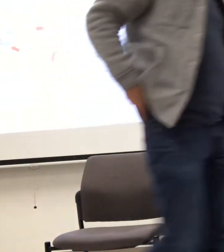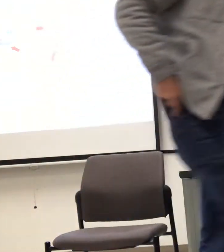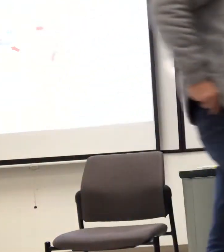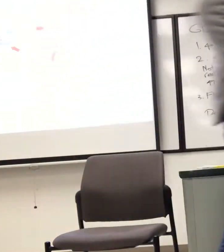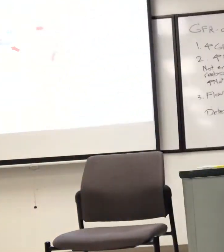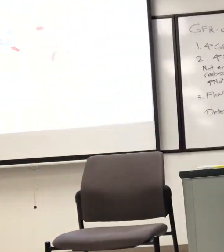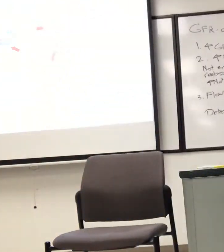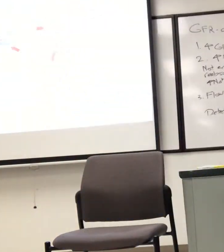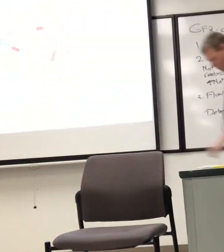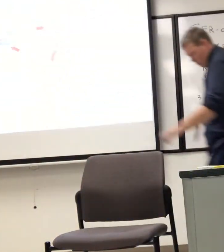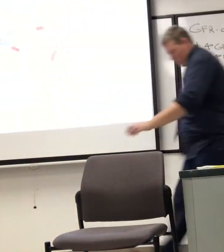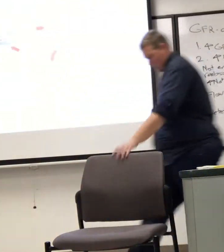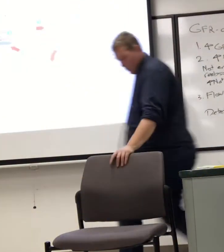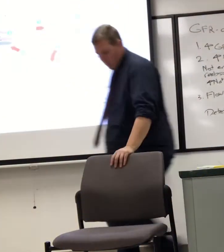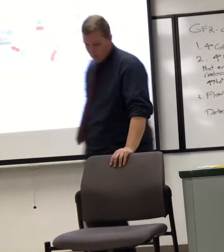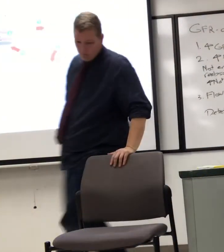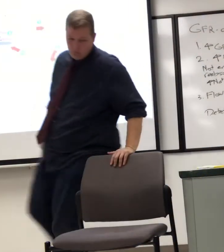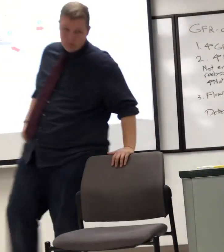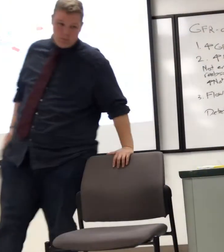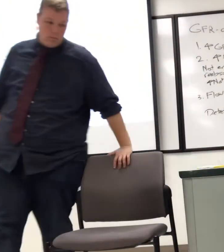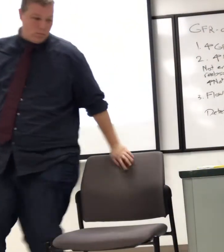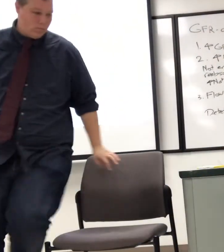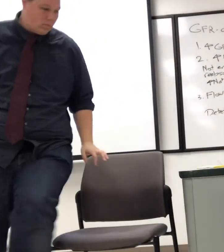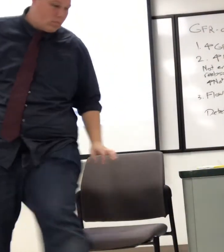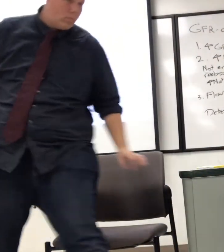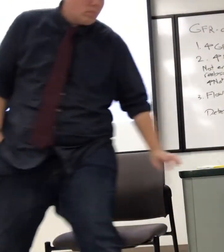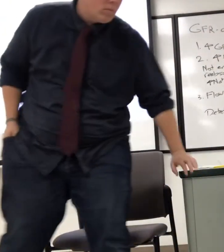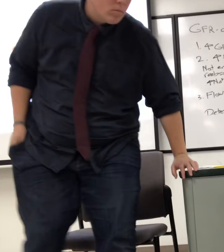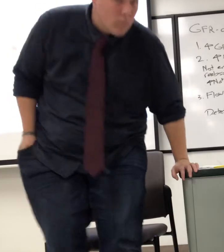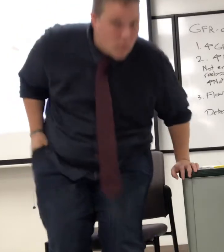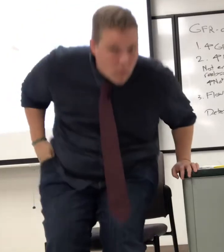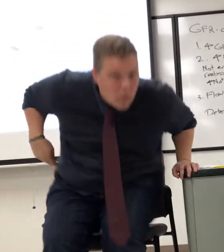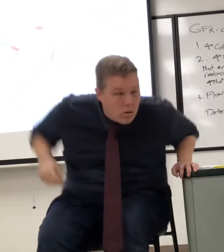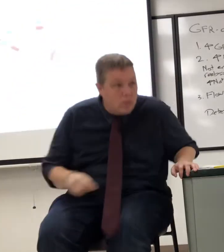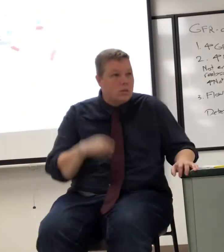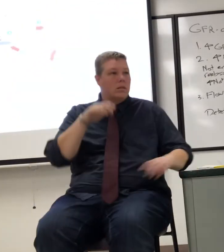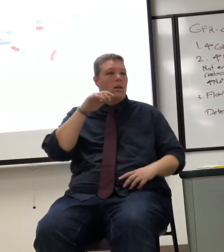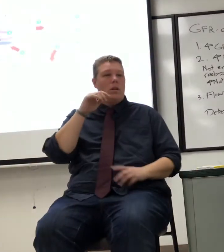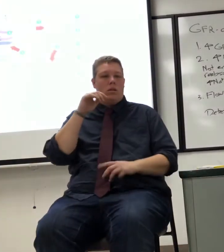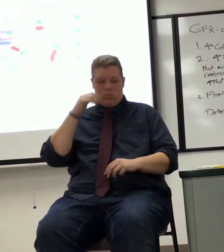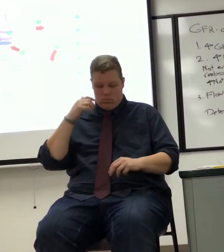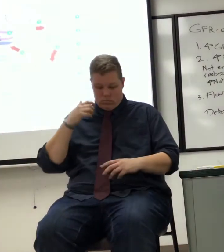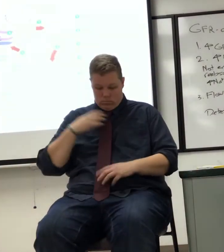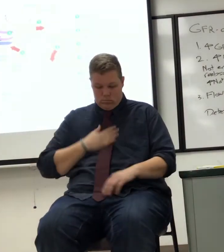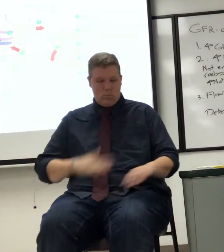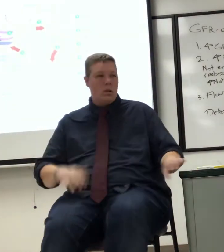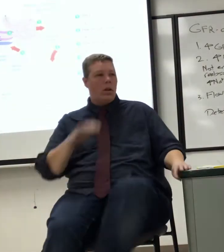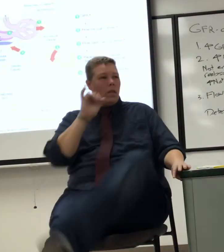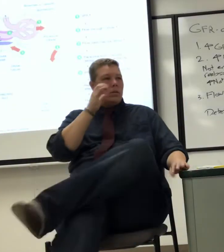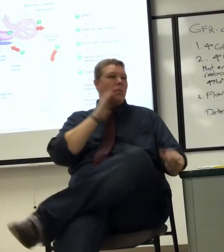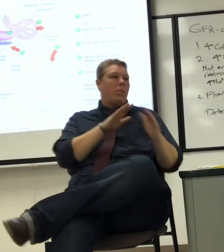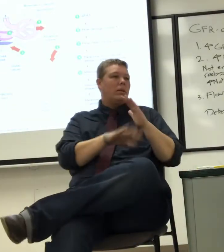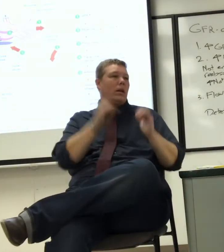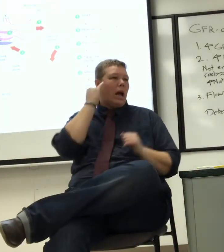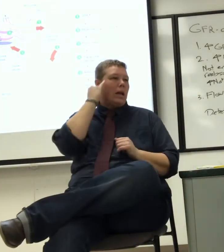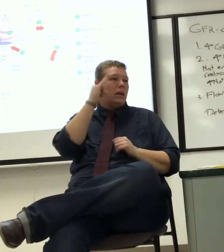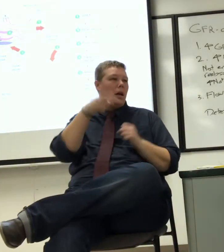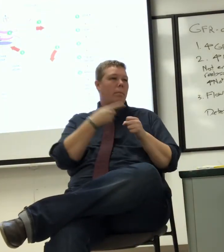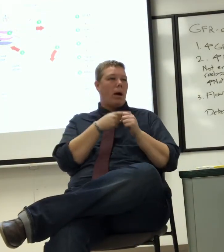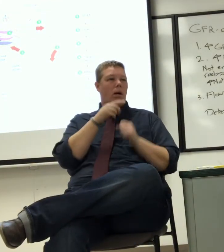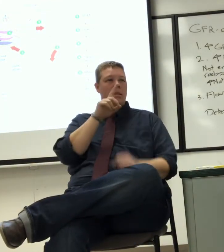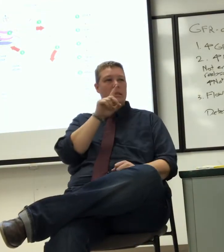the techniques of dialysis. That's the basic idea. Yeah. A machine is doing the filtering for them. Yeah.